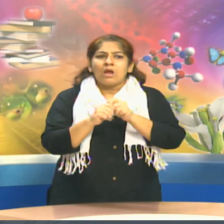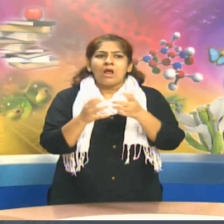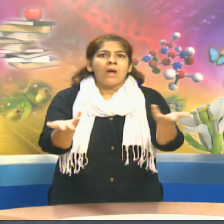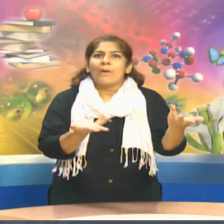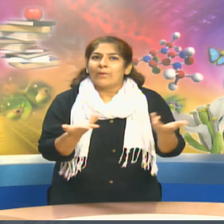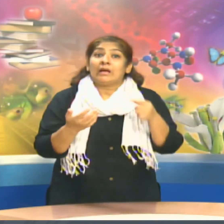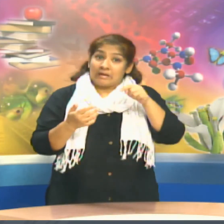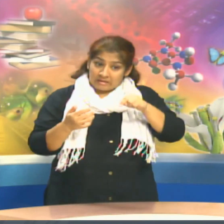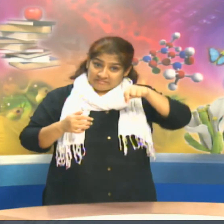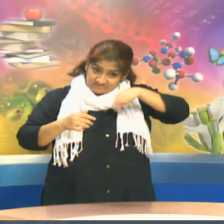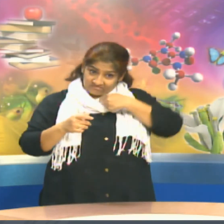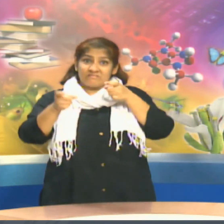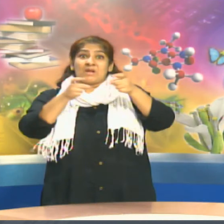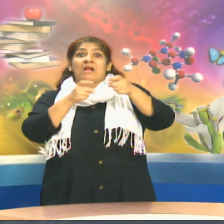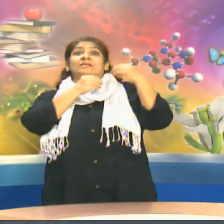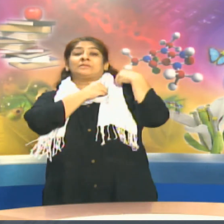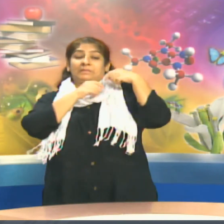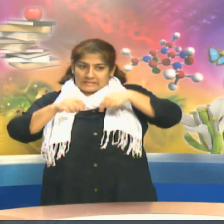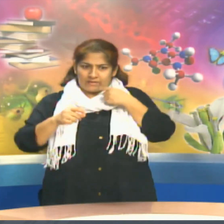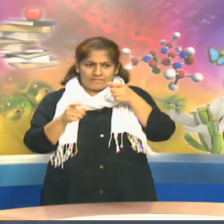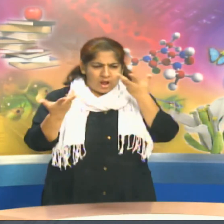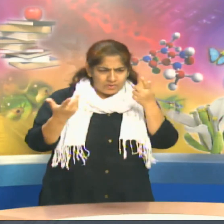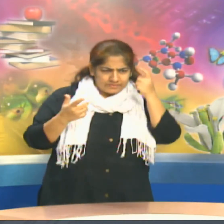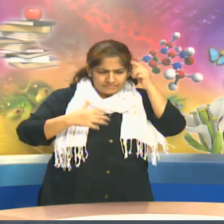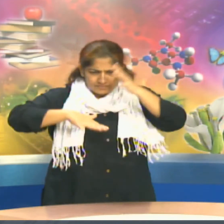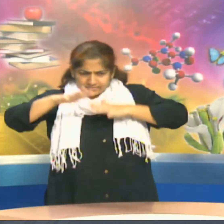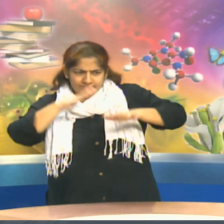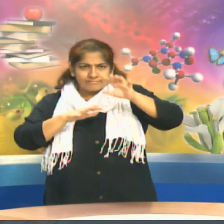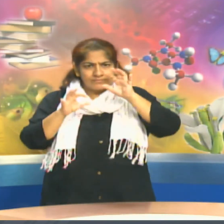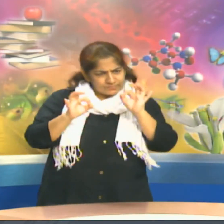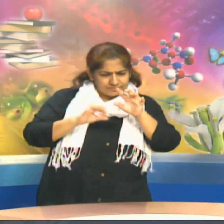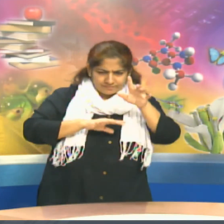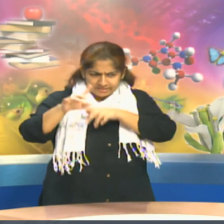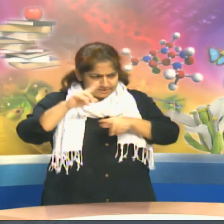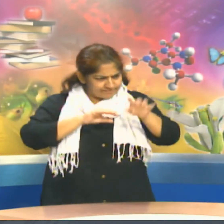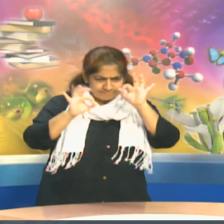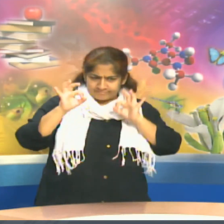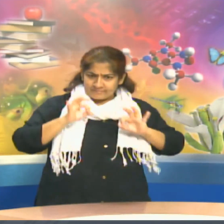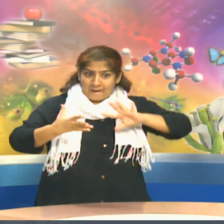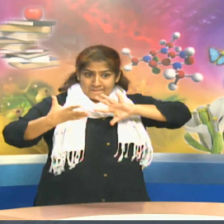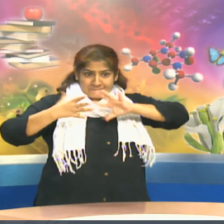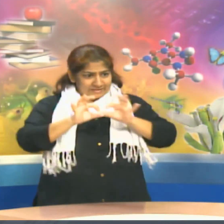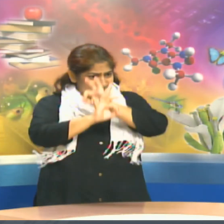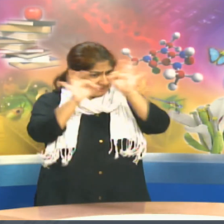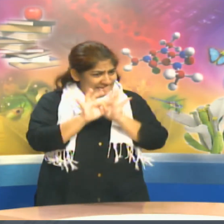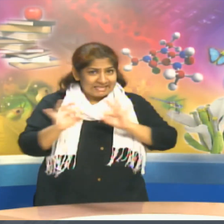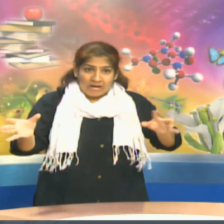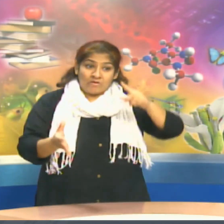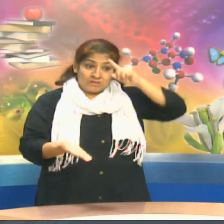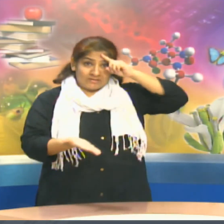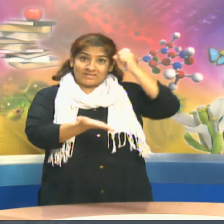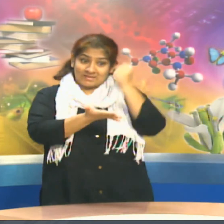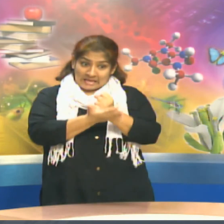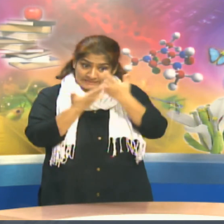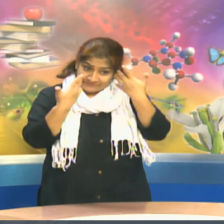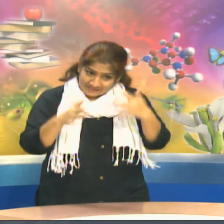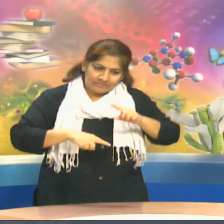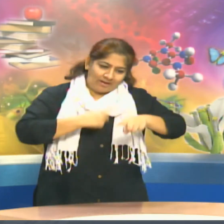a analytical way. It is also the responsibility of the planner who is doing planning